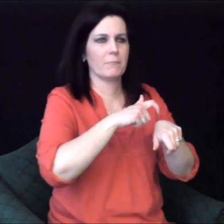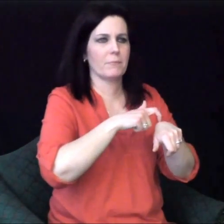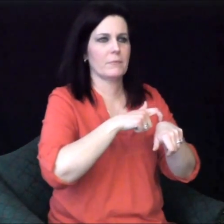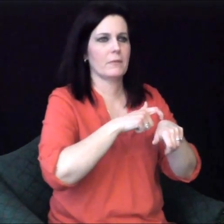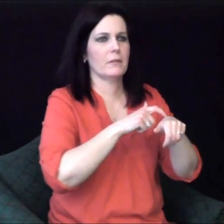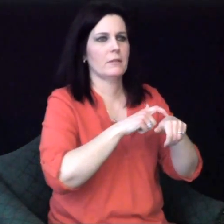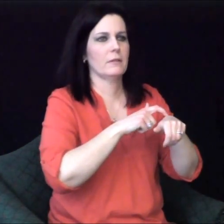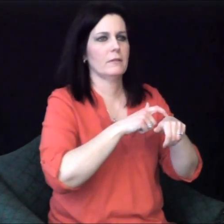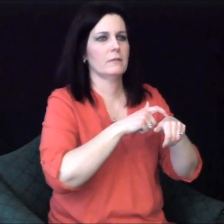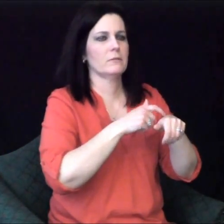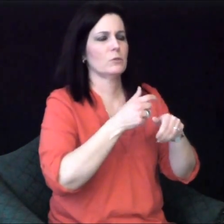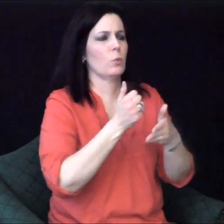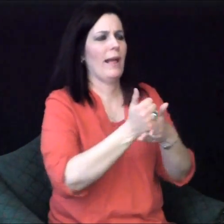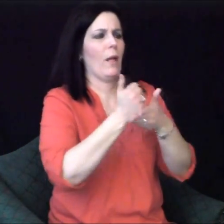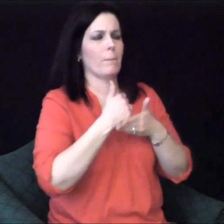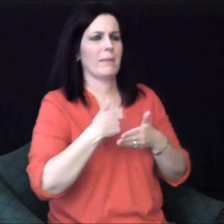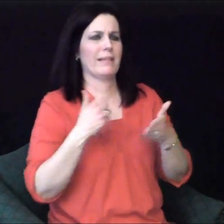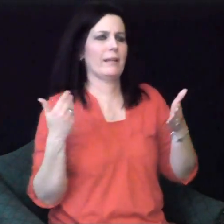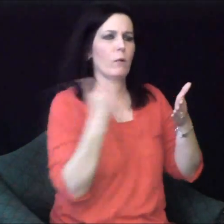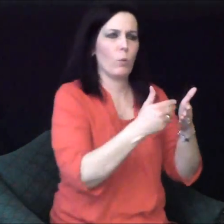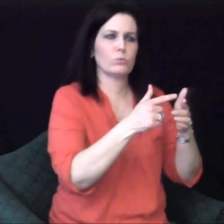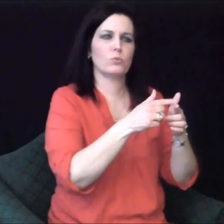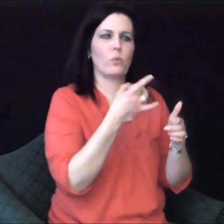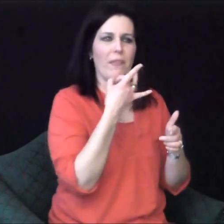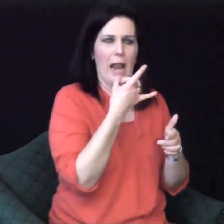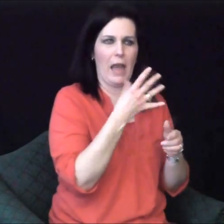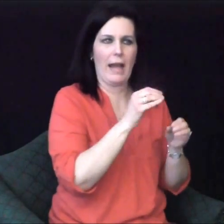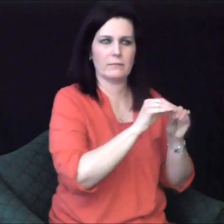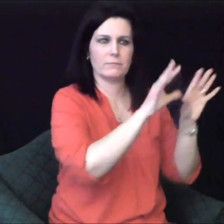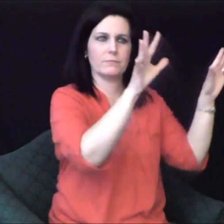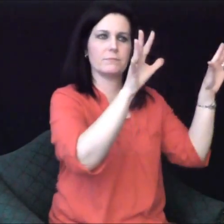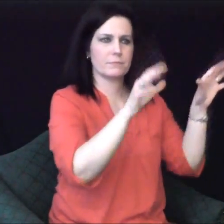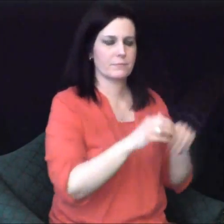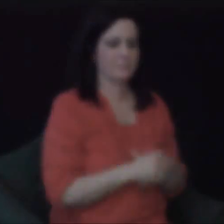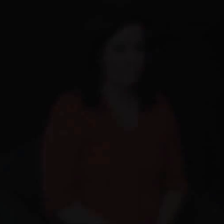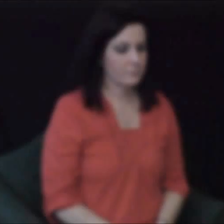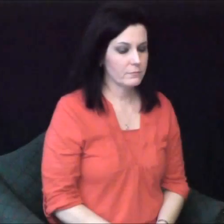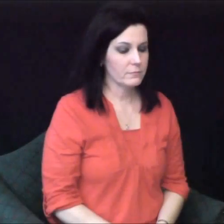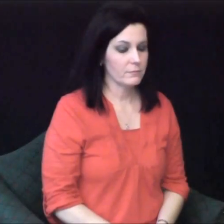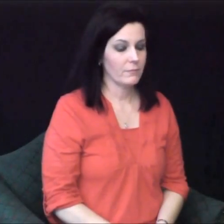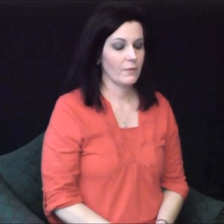time to help me get closer to the light.